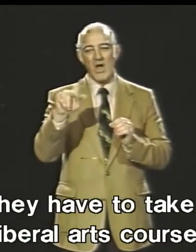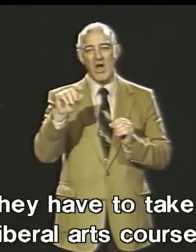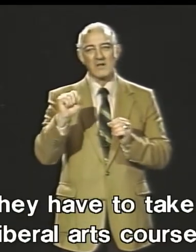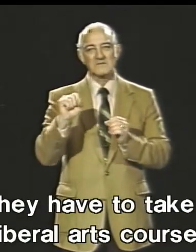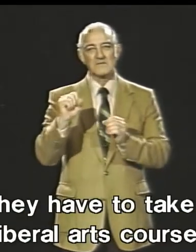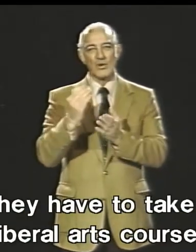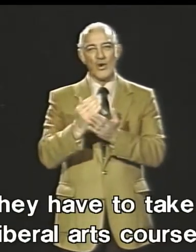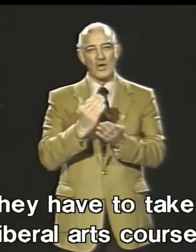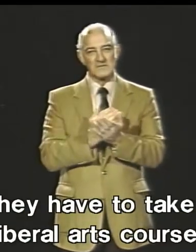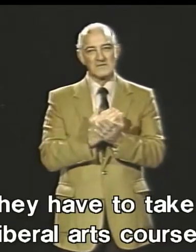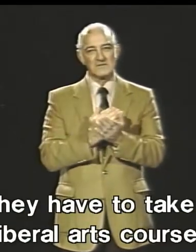arts courses